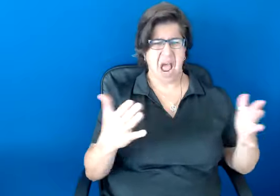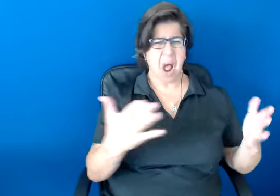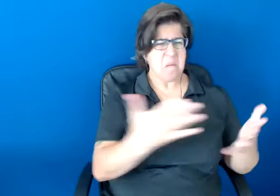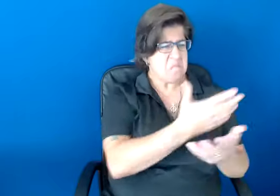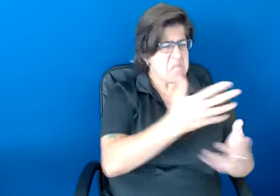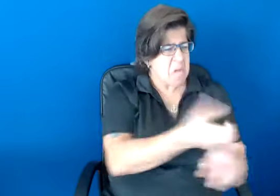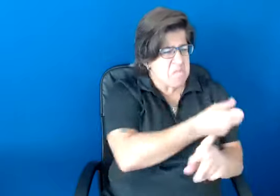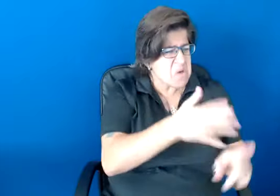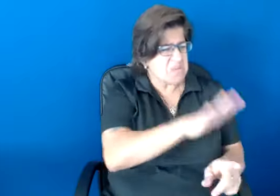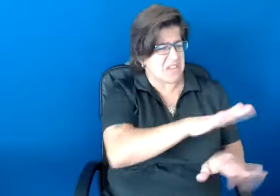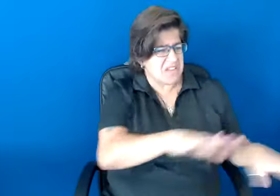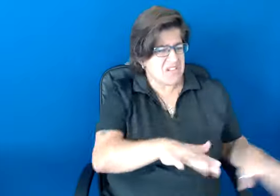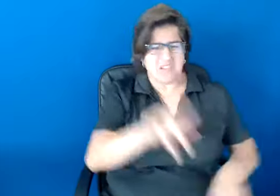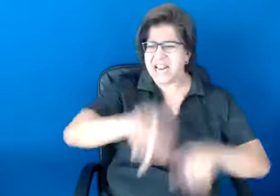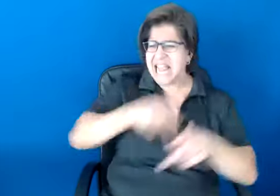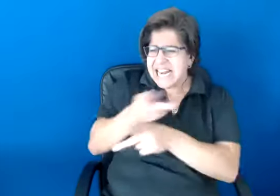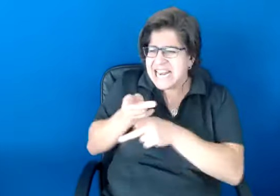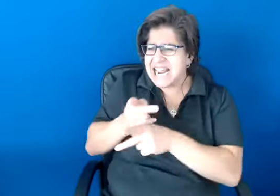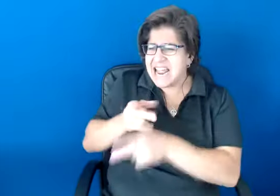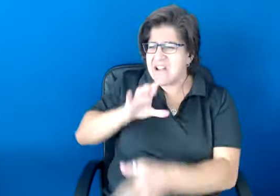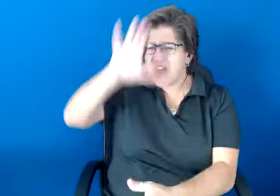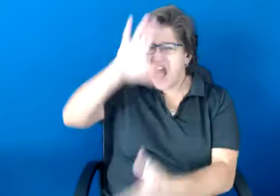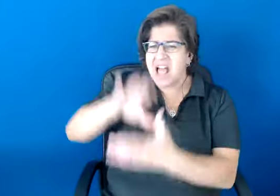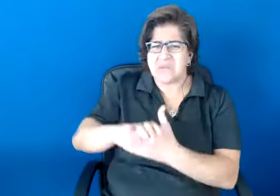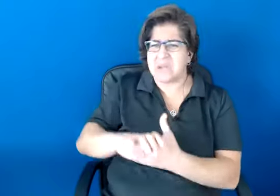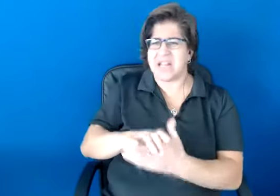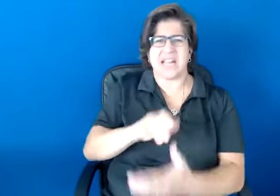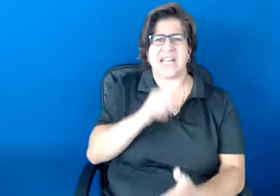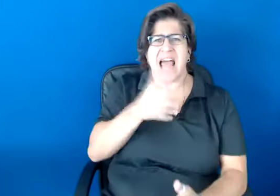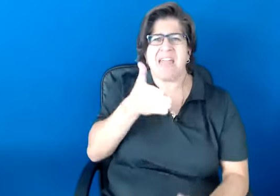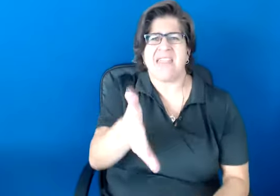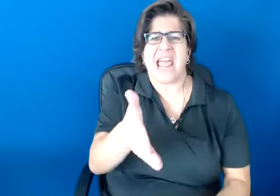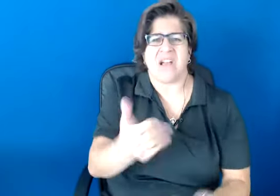their husband, and is not there for what